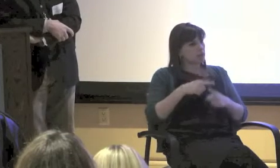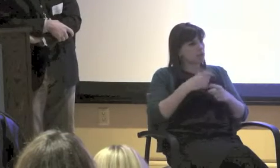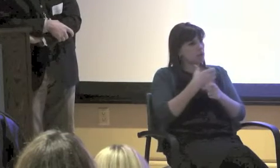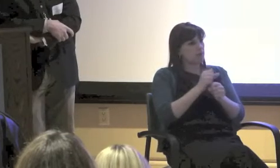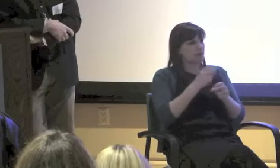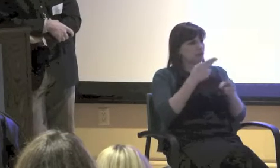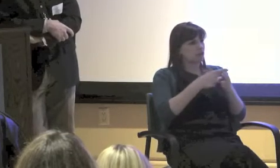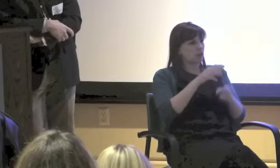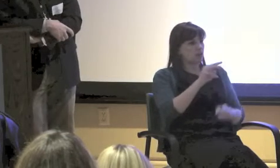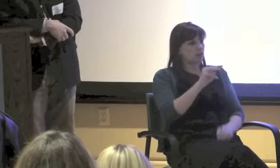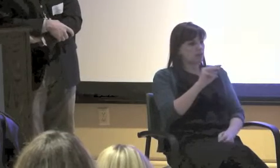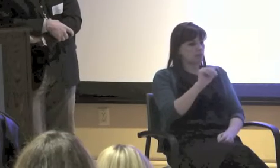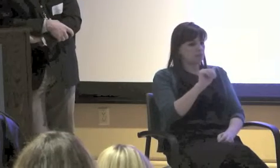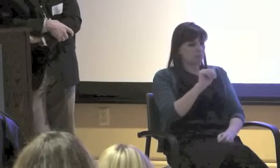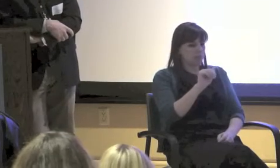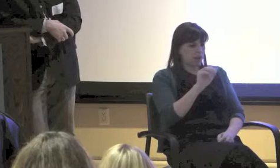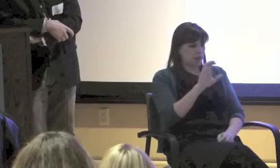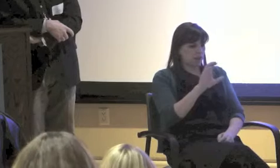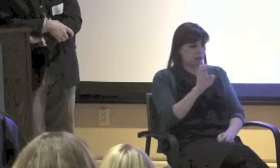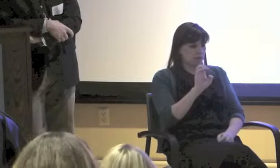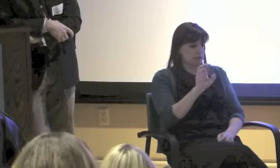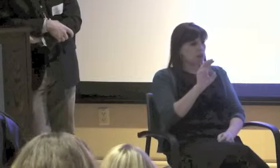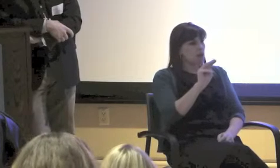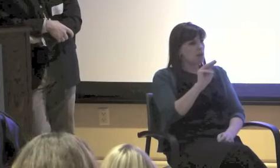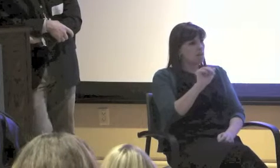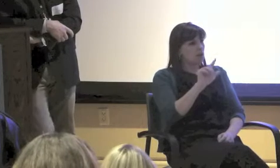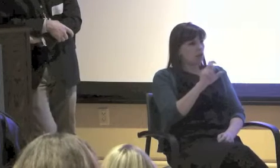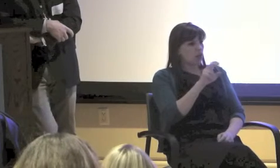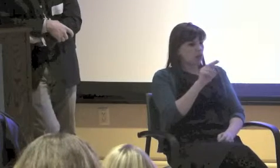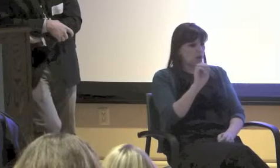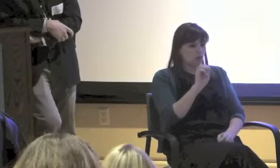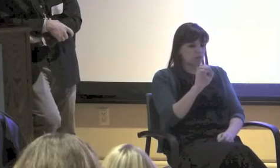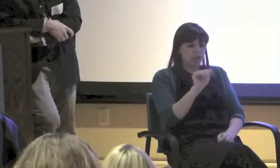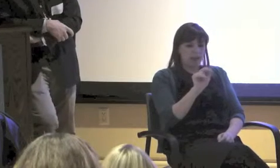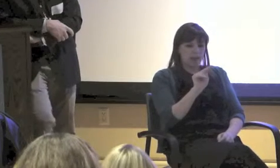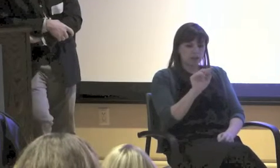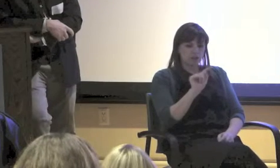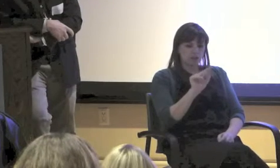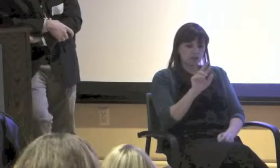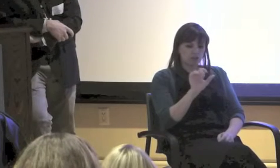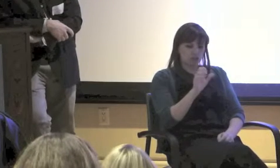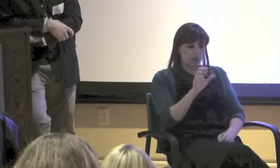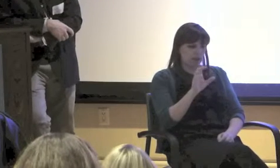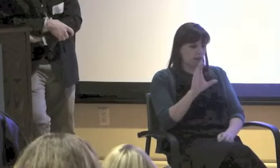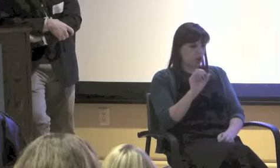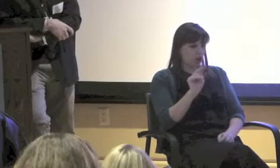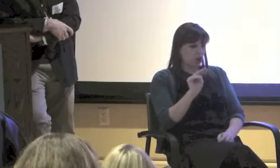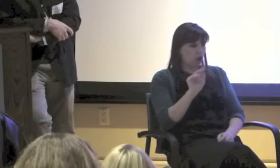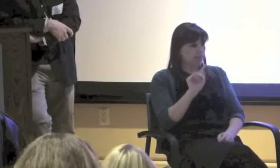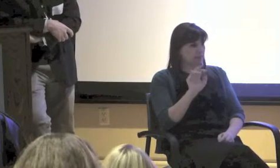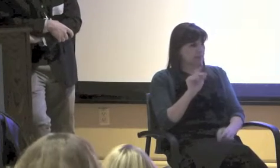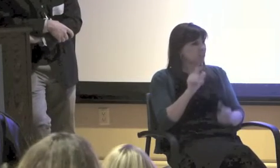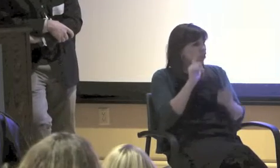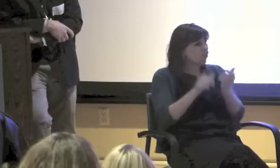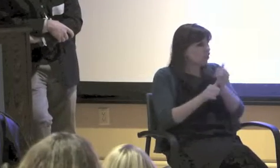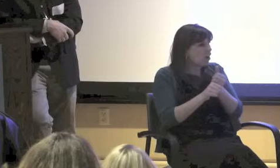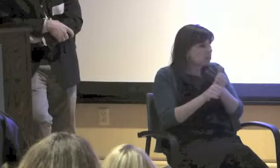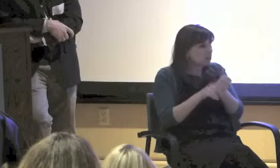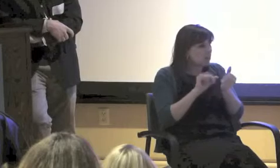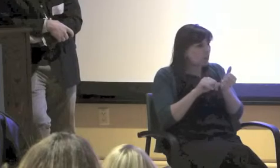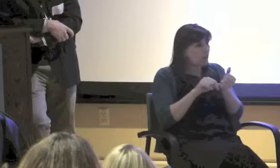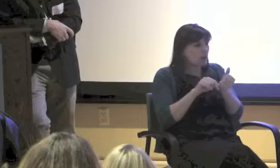MACE, which stands for a Malone Antegrade Continence Enema. So for patients who are having trouble with constipation or